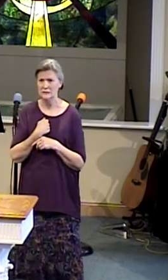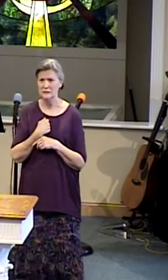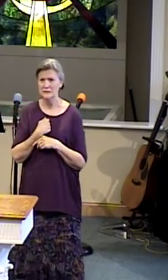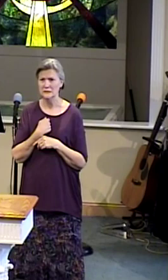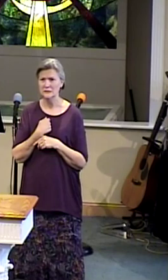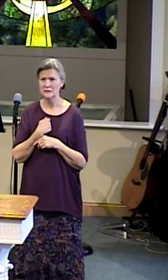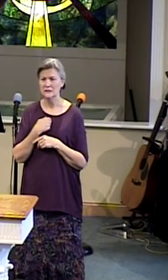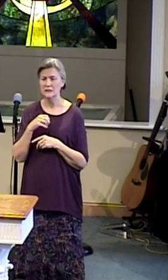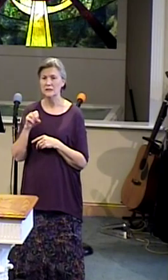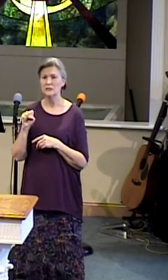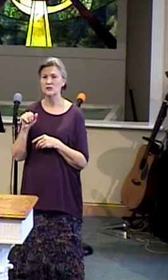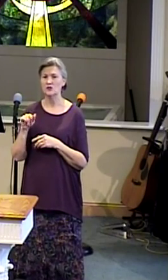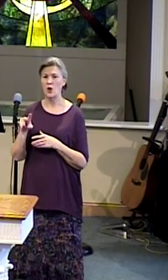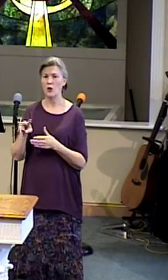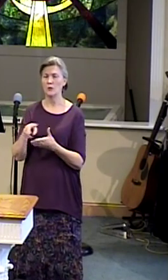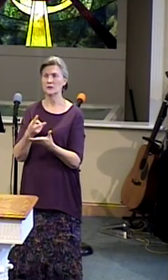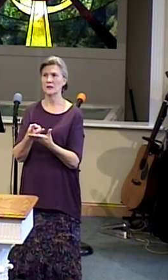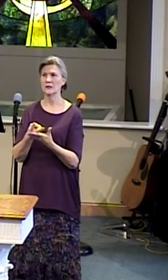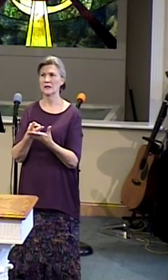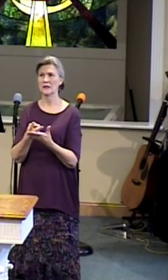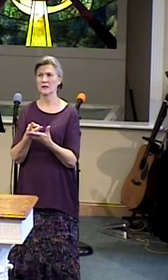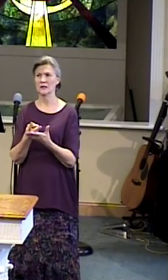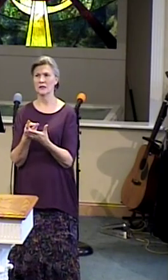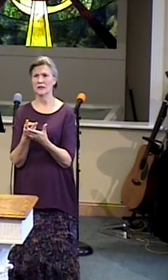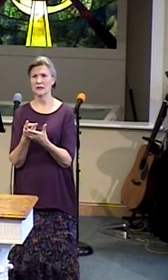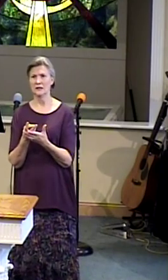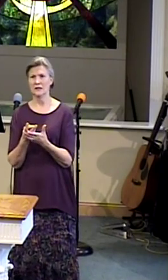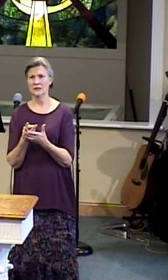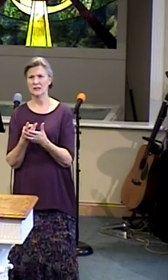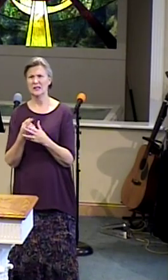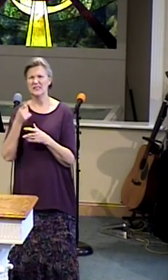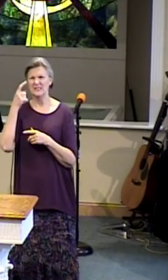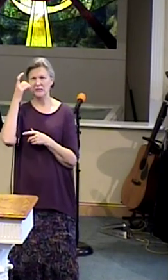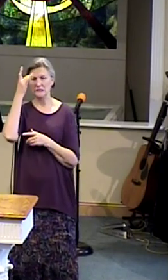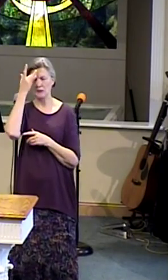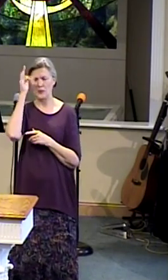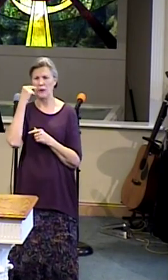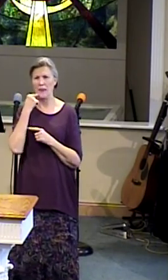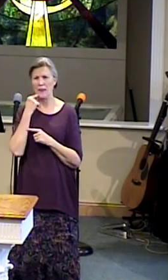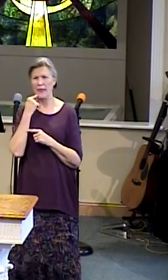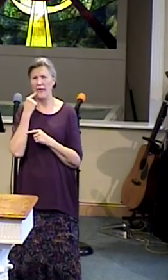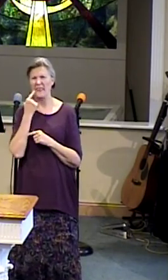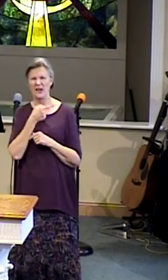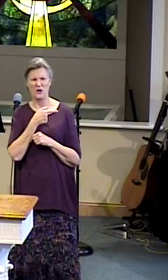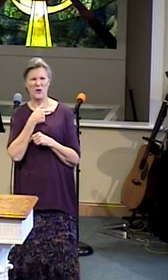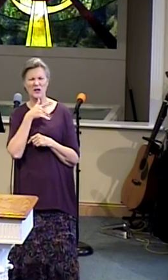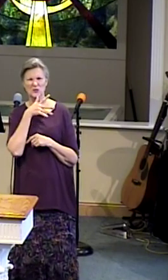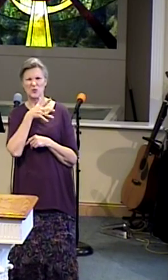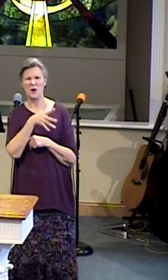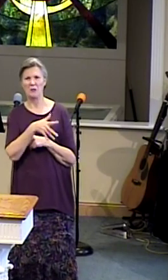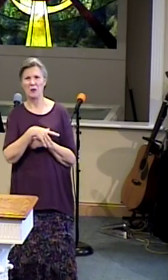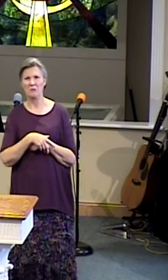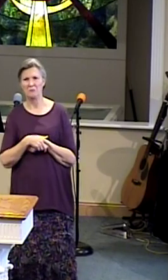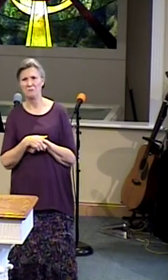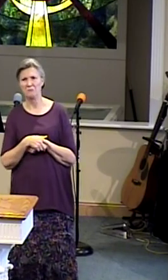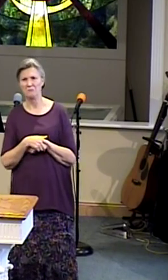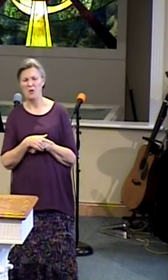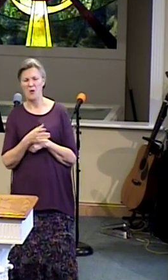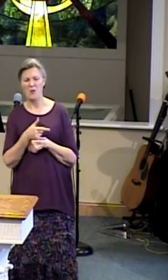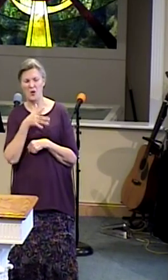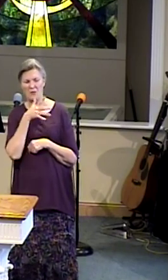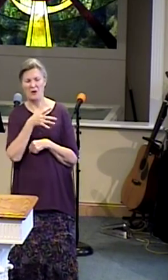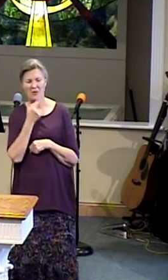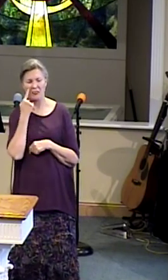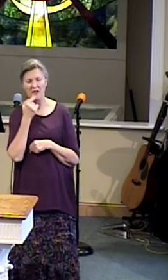Saul just got real smart, real logical. I think I'll go ask Granny what she